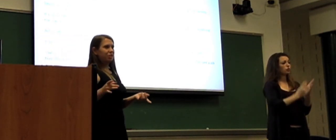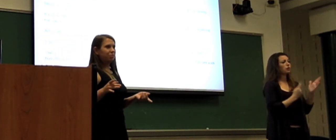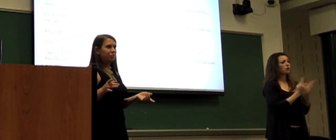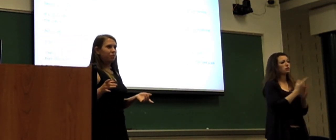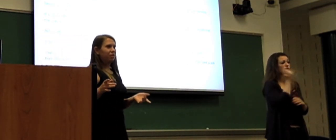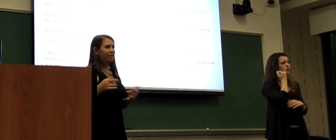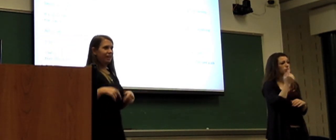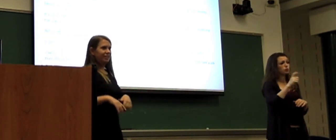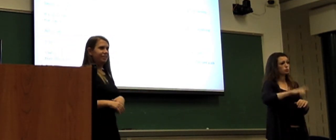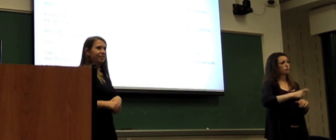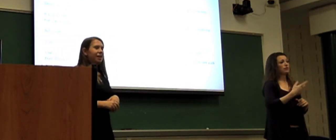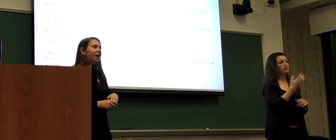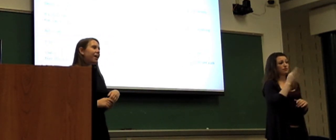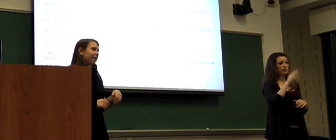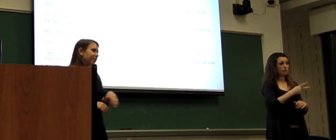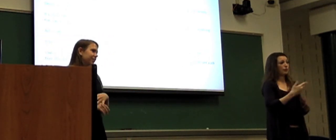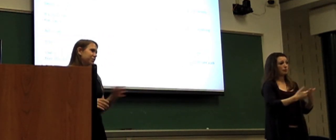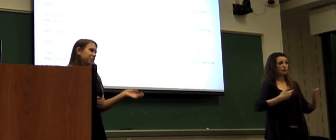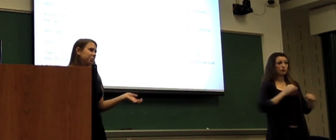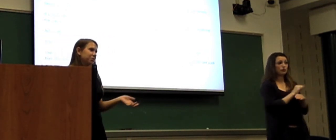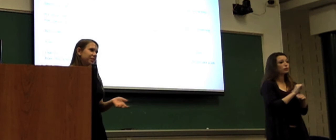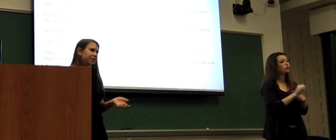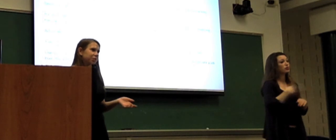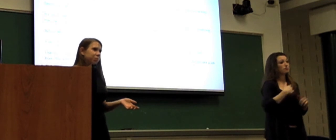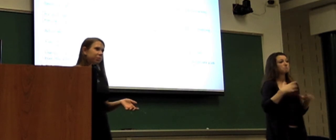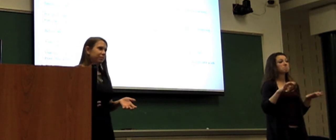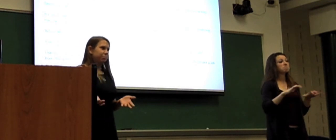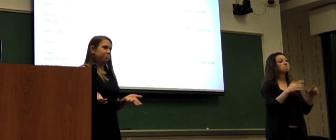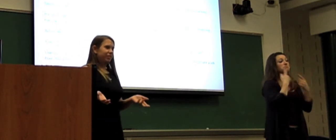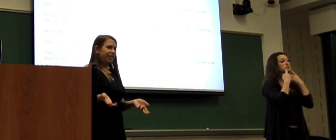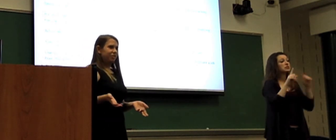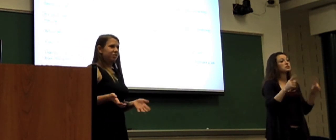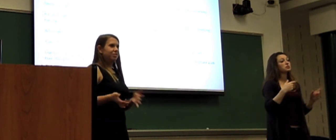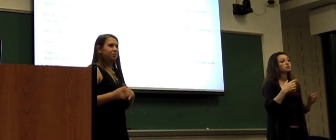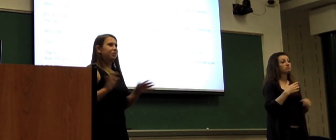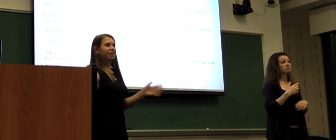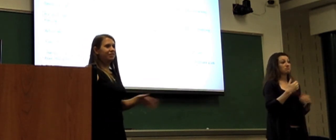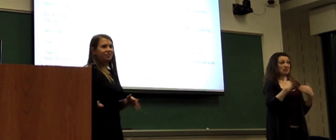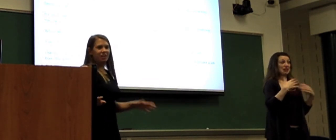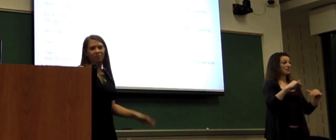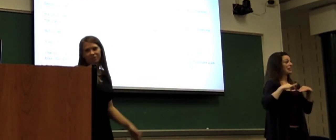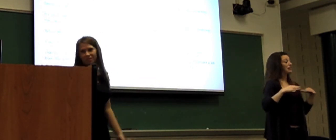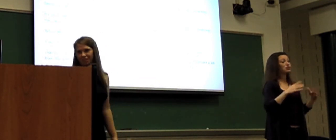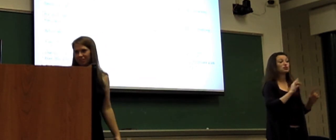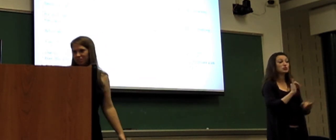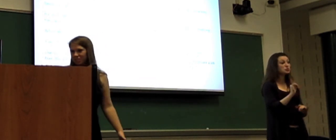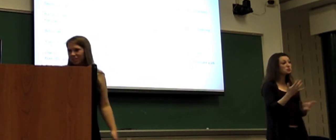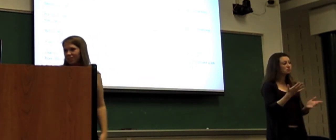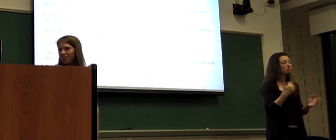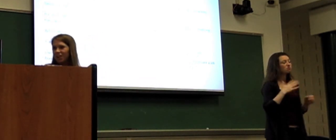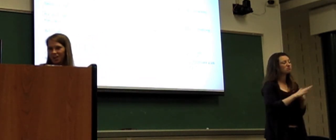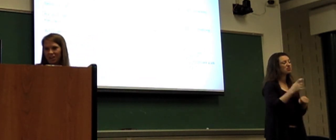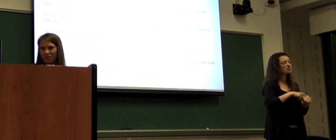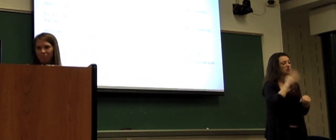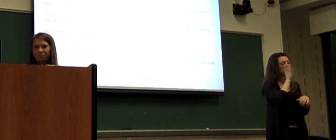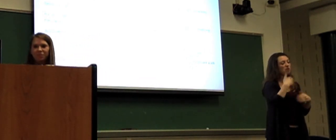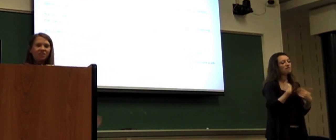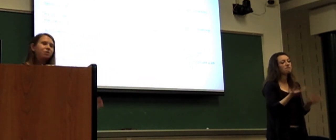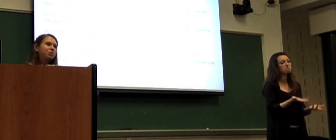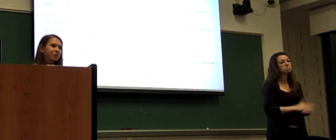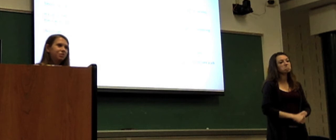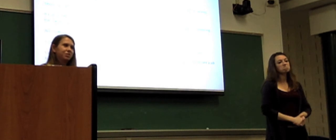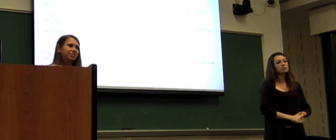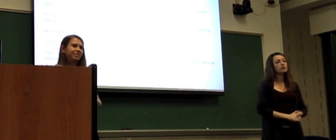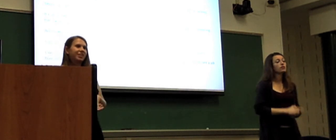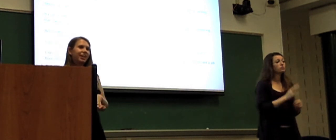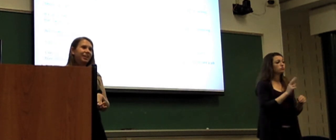field period before, like I did. And I even was able to take a spring break vacation, so you're going to have enough time to finish.